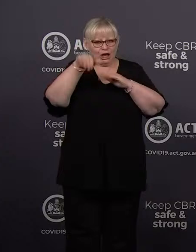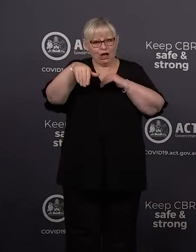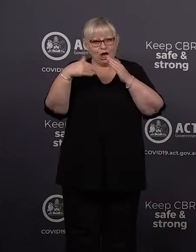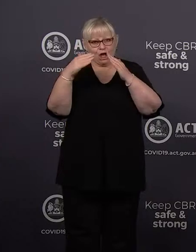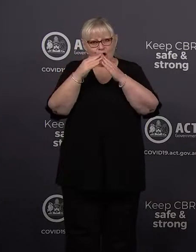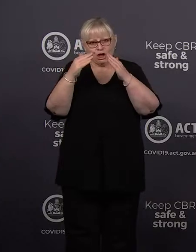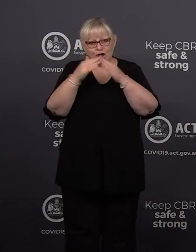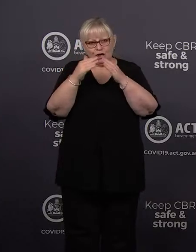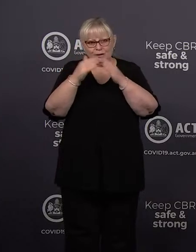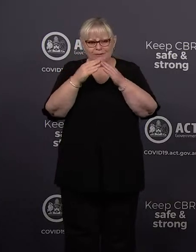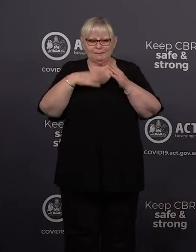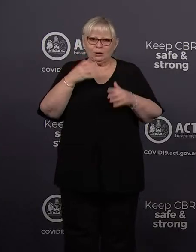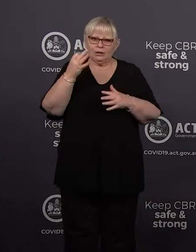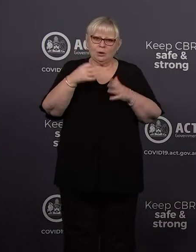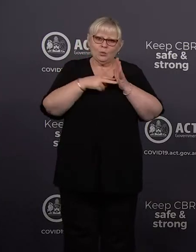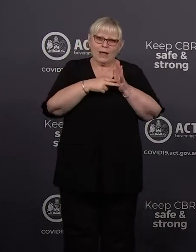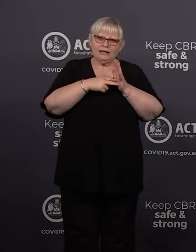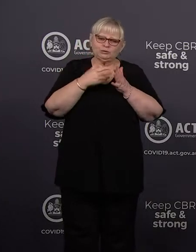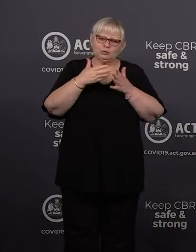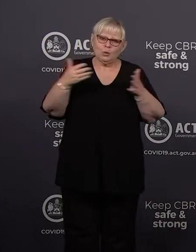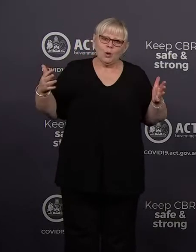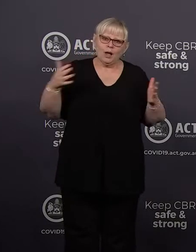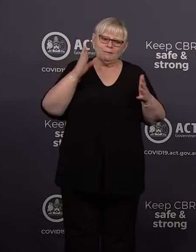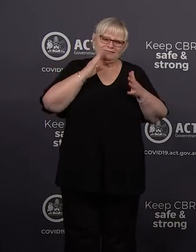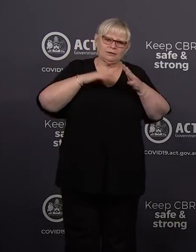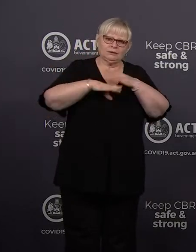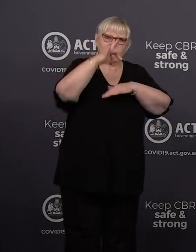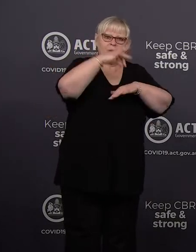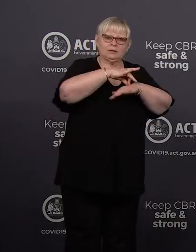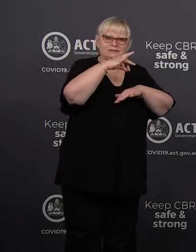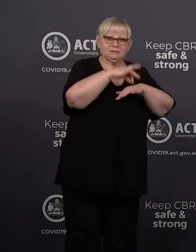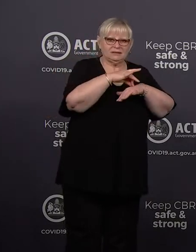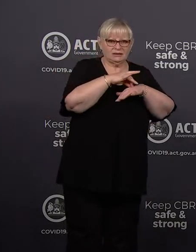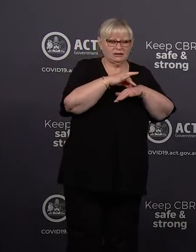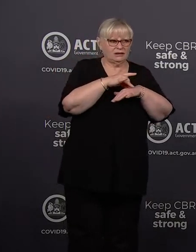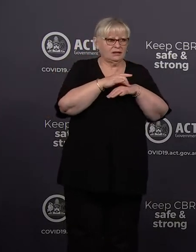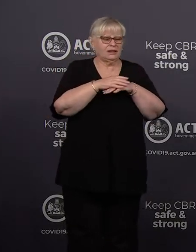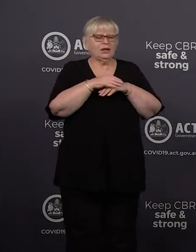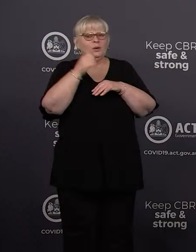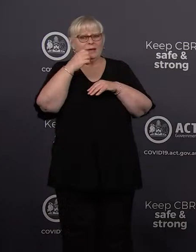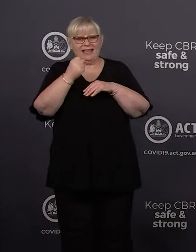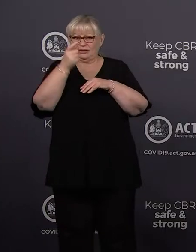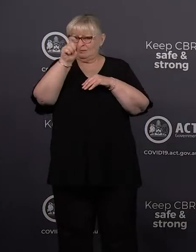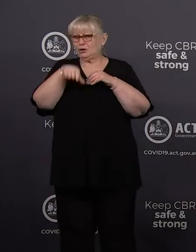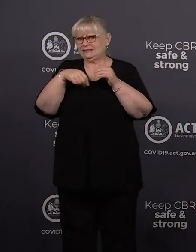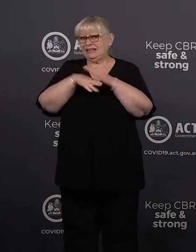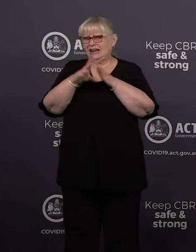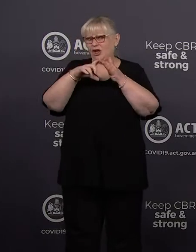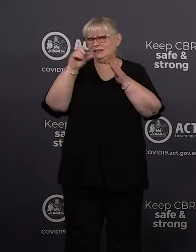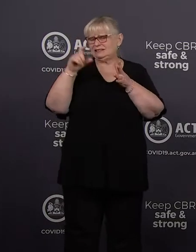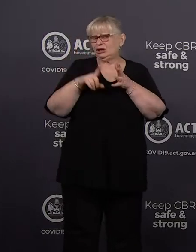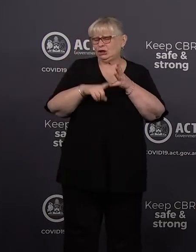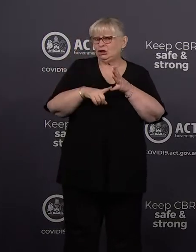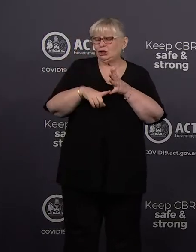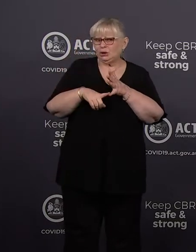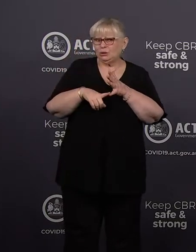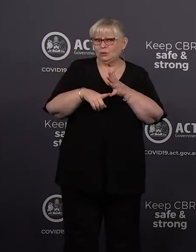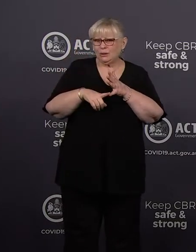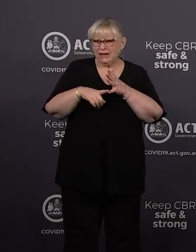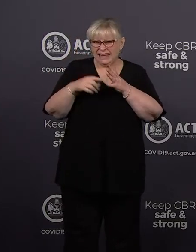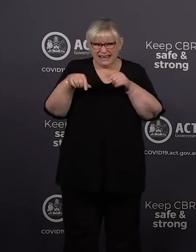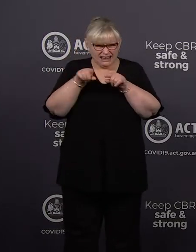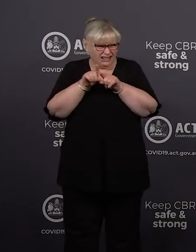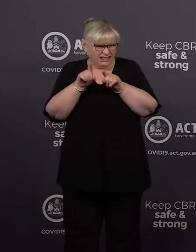symptoms. Has that happened with any of the patients we have in hospital, particularly with the one in ICU? And with